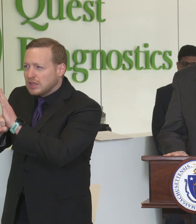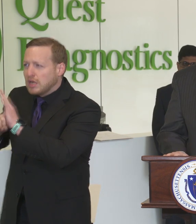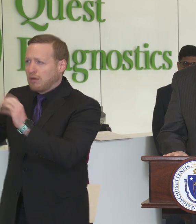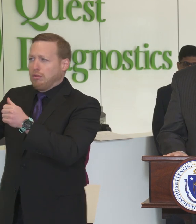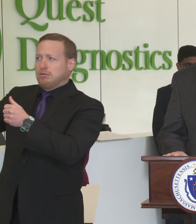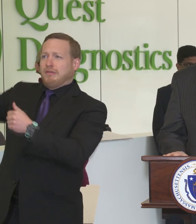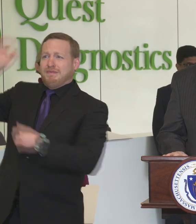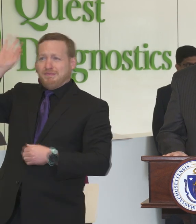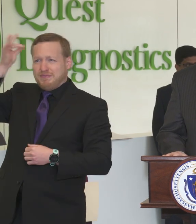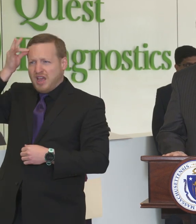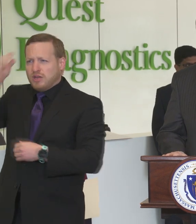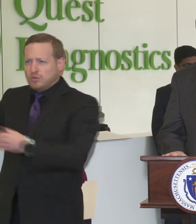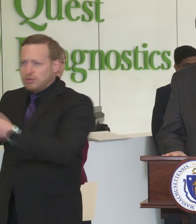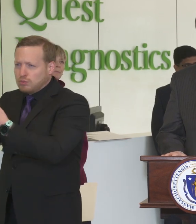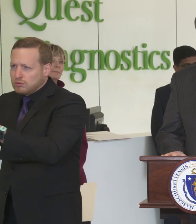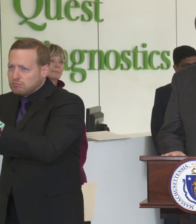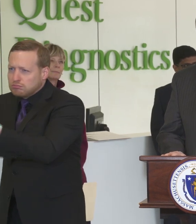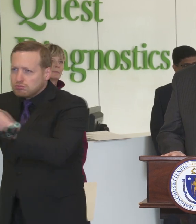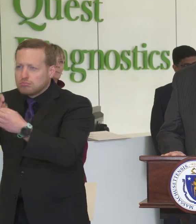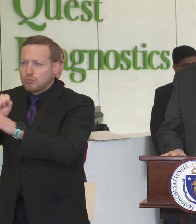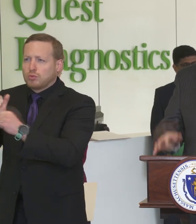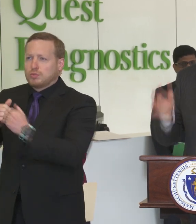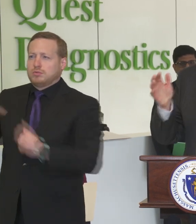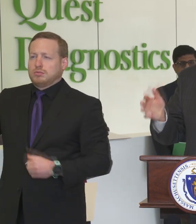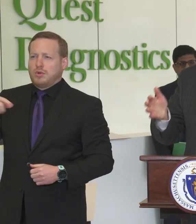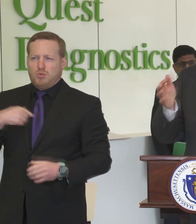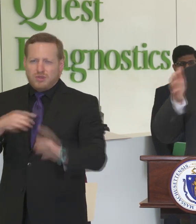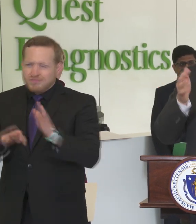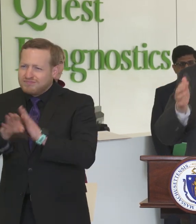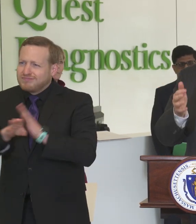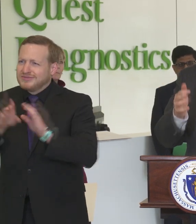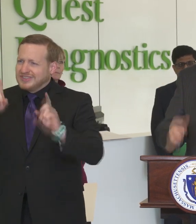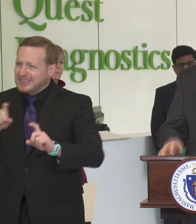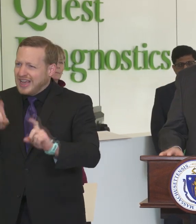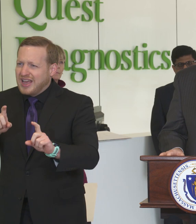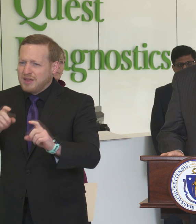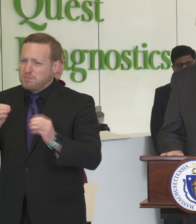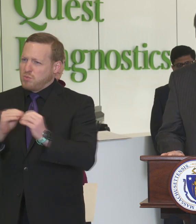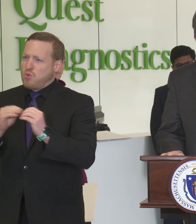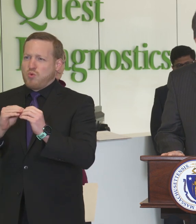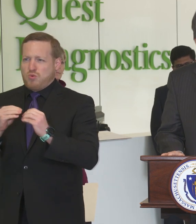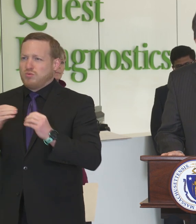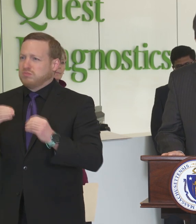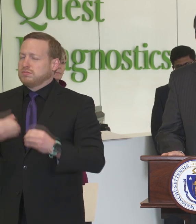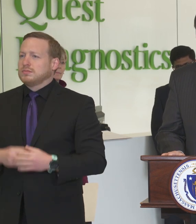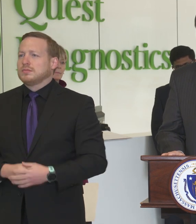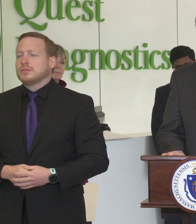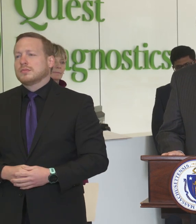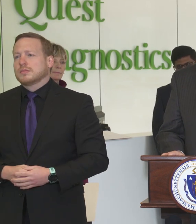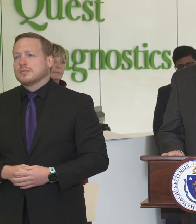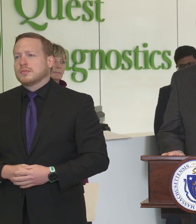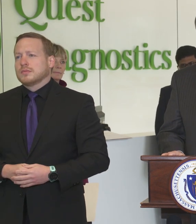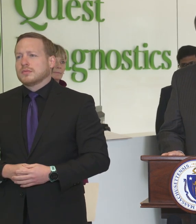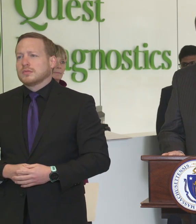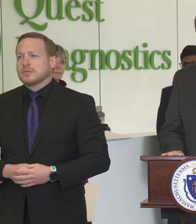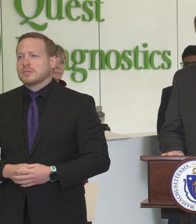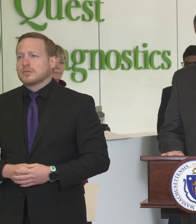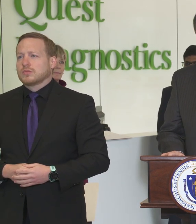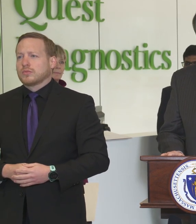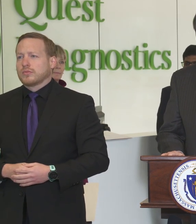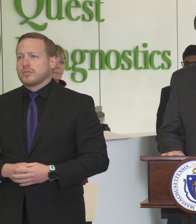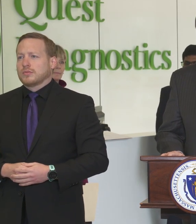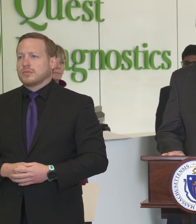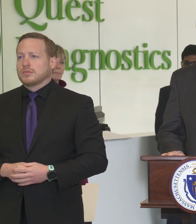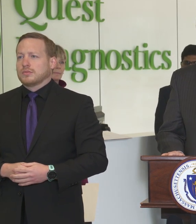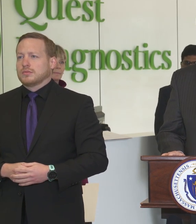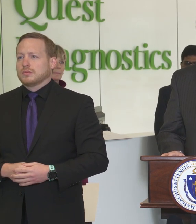progress on the testing in terms of laboratory capacity. We're also working the first front end changes. Proud to say that